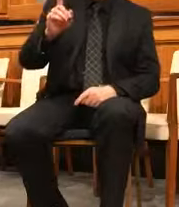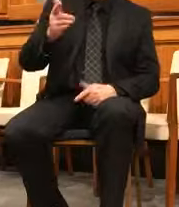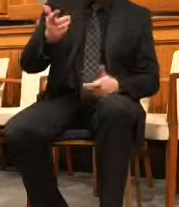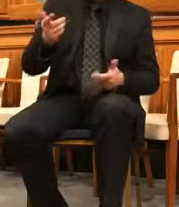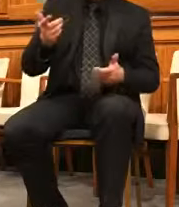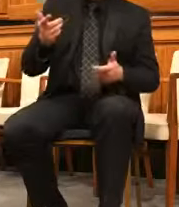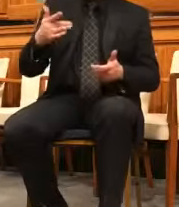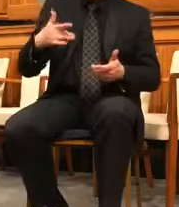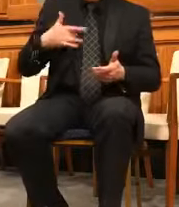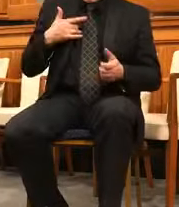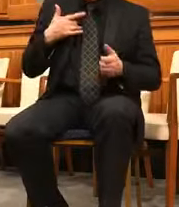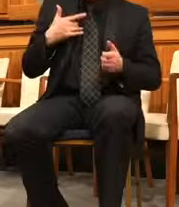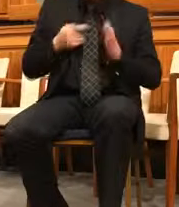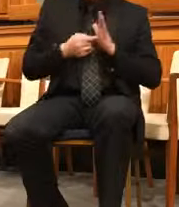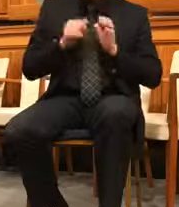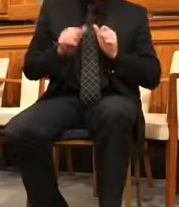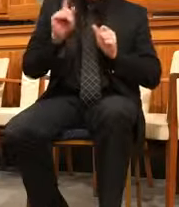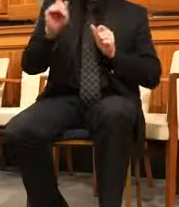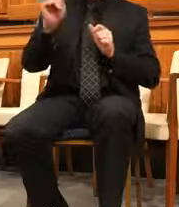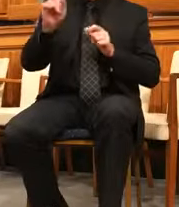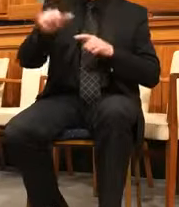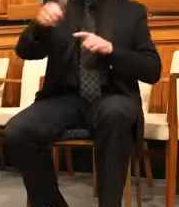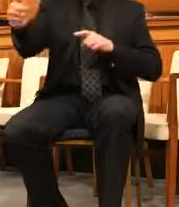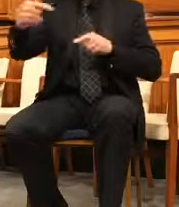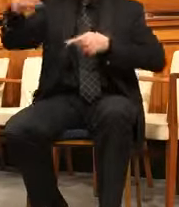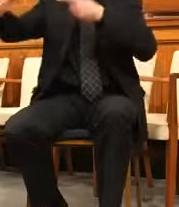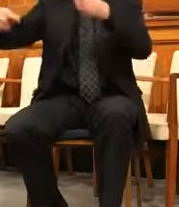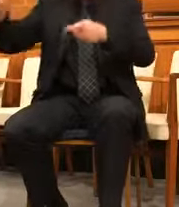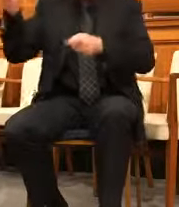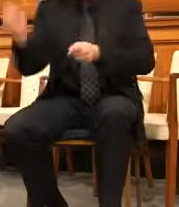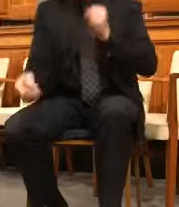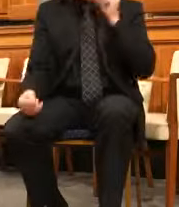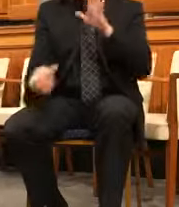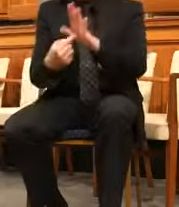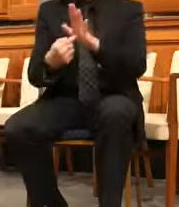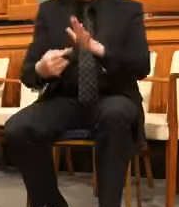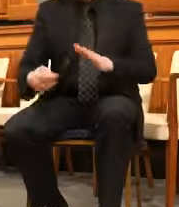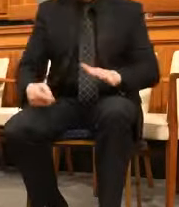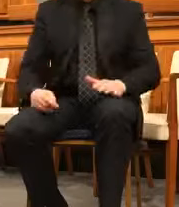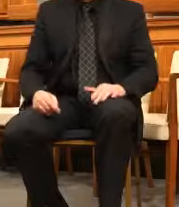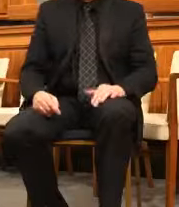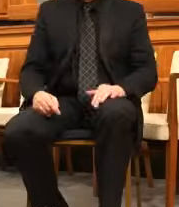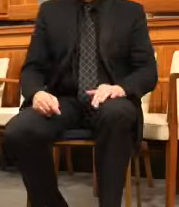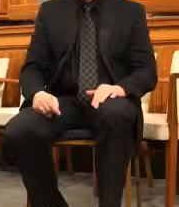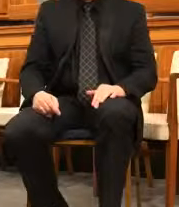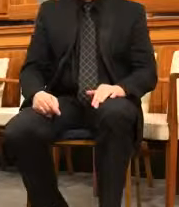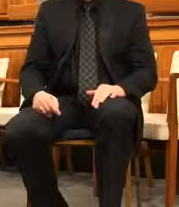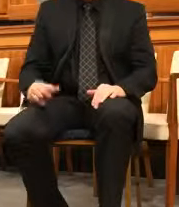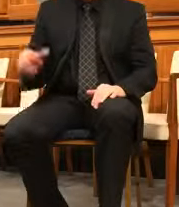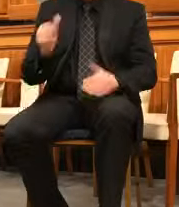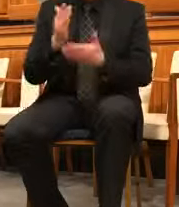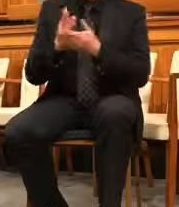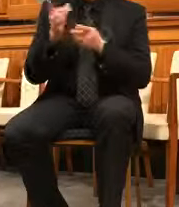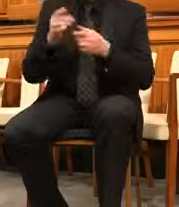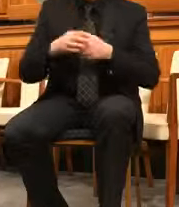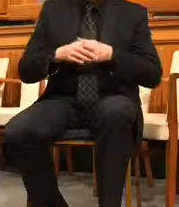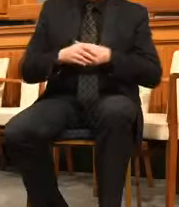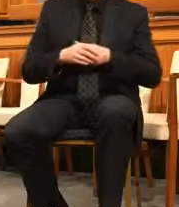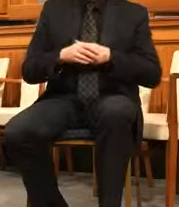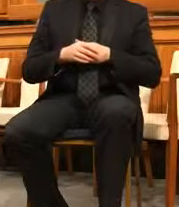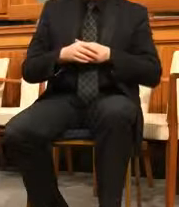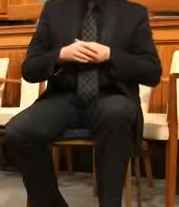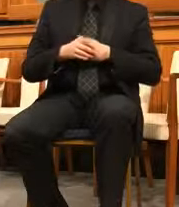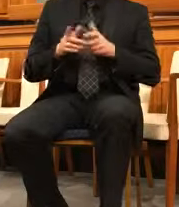life. In fact, what counts most, must believe in that. This is a matter of heaven or